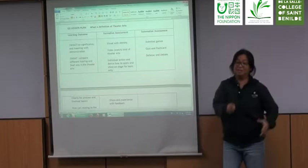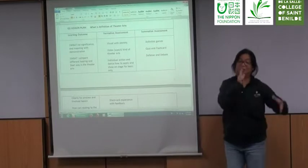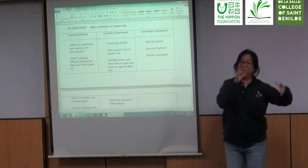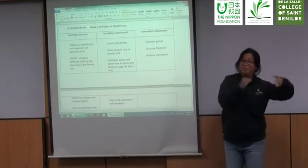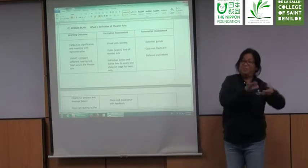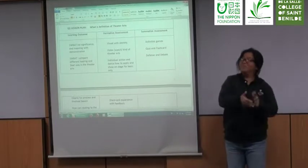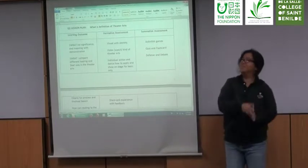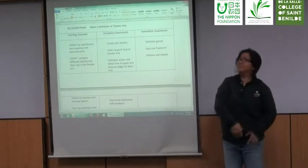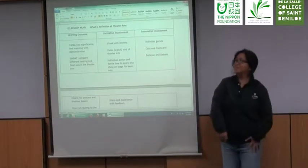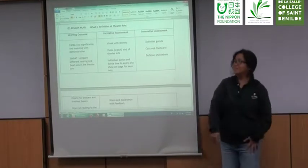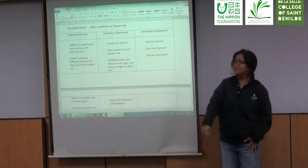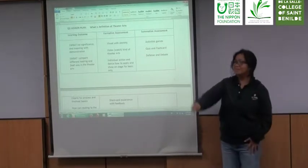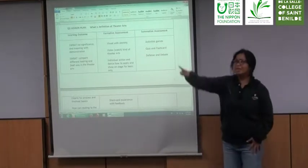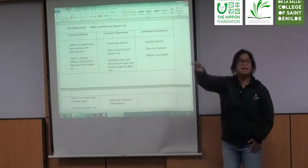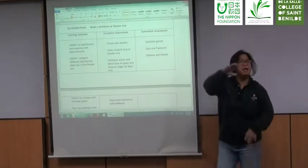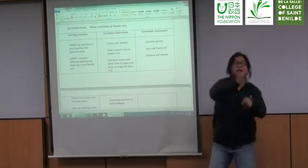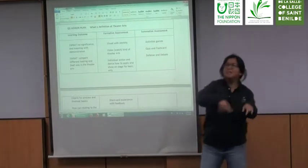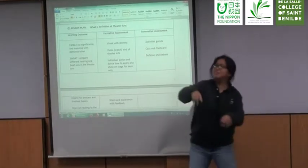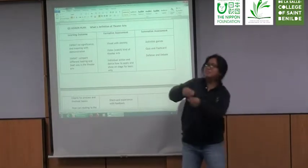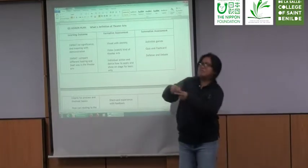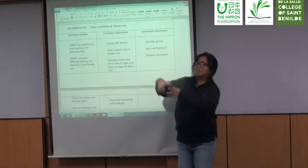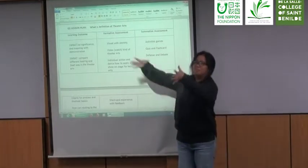the arts.